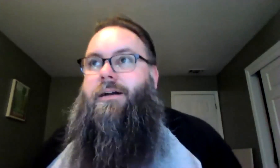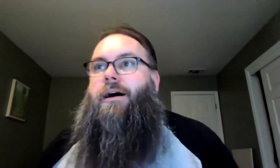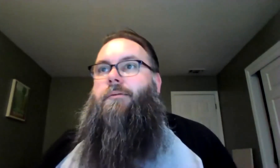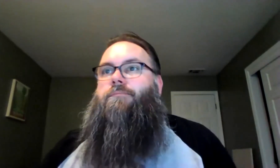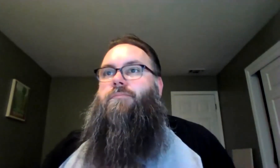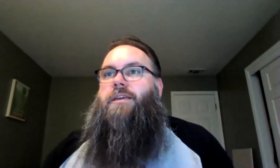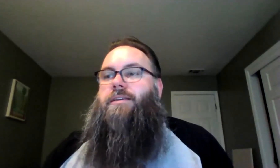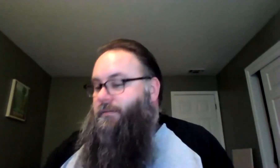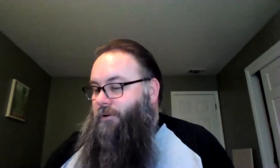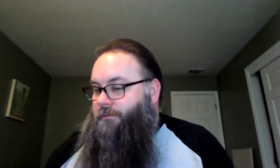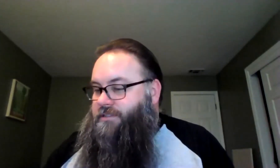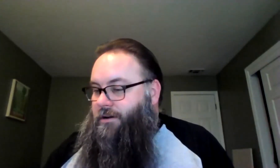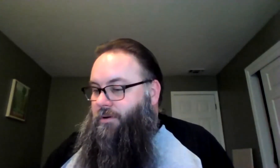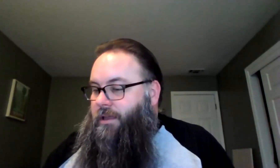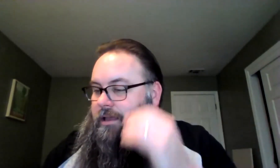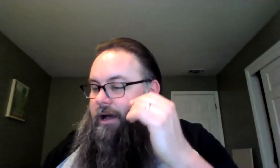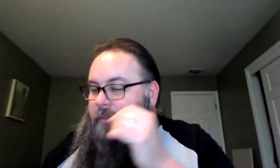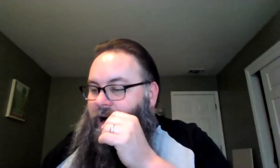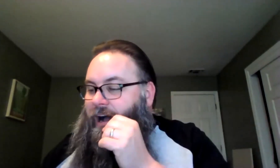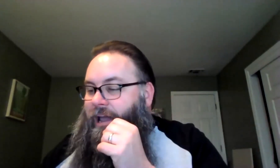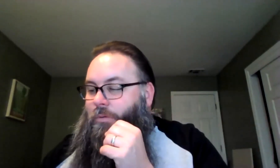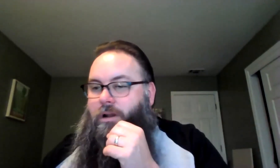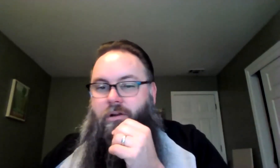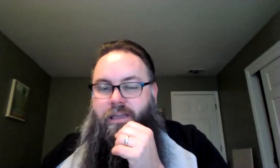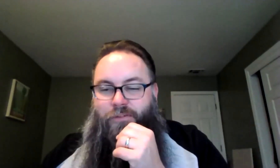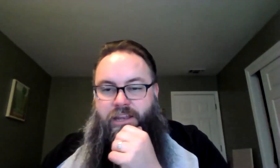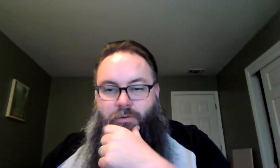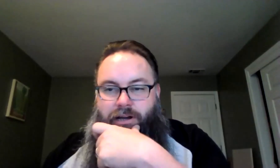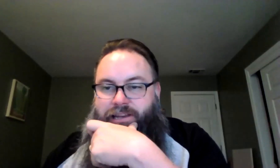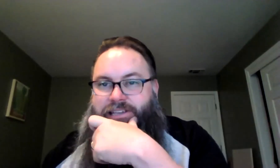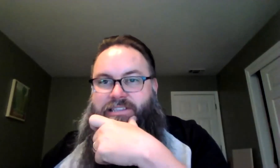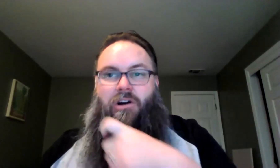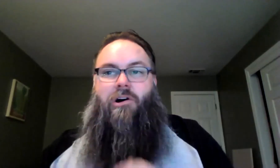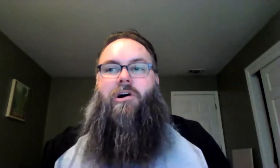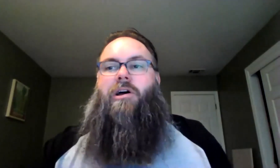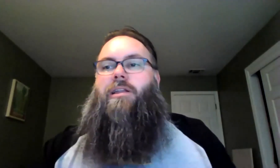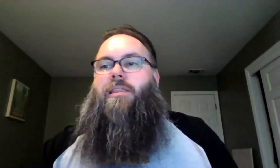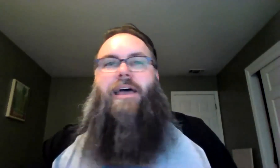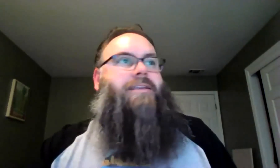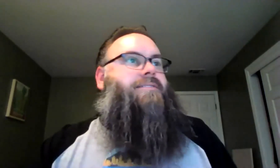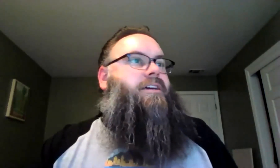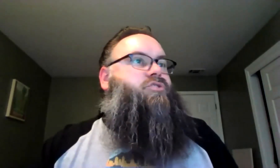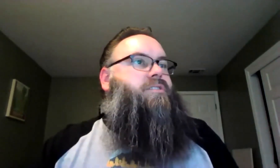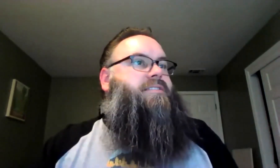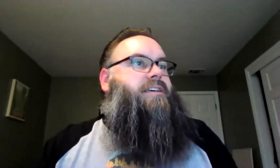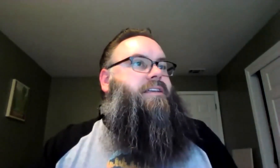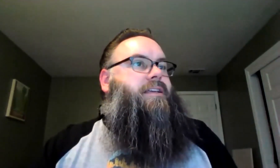we need to get involved. So I wonder if anyone is on that is interested